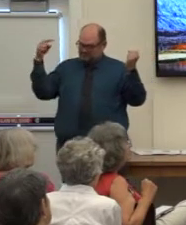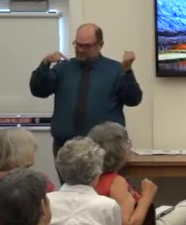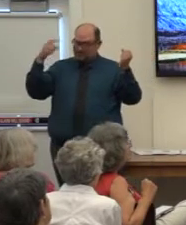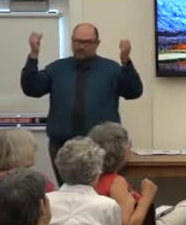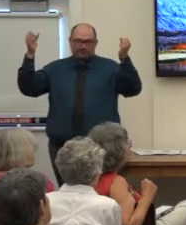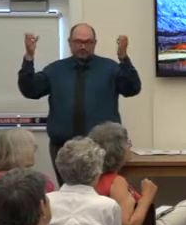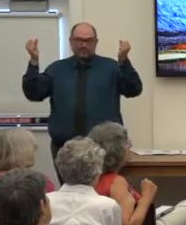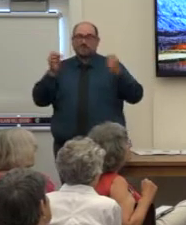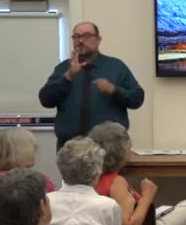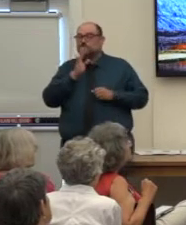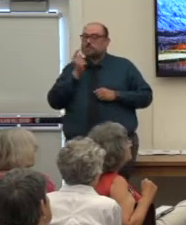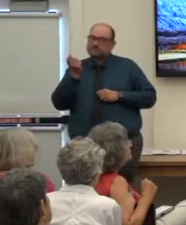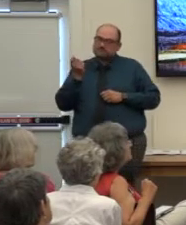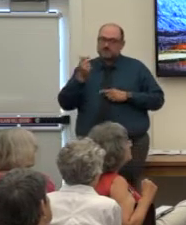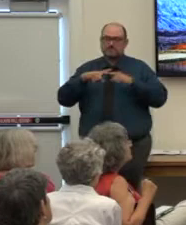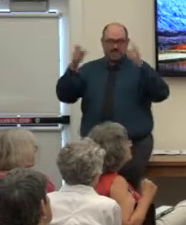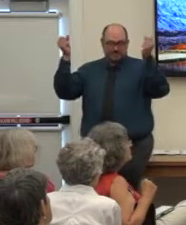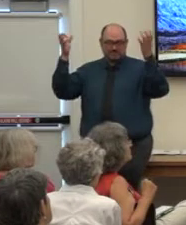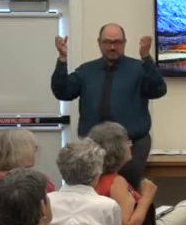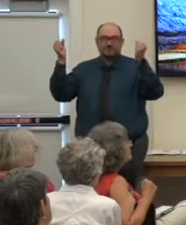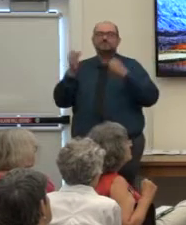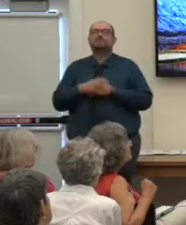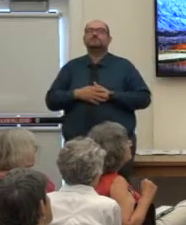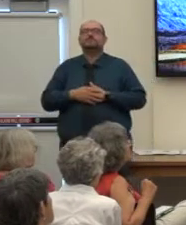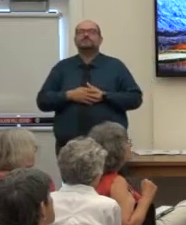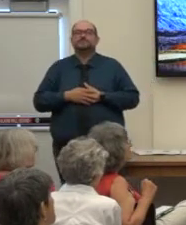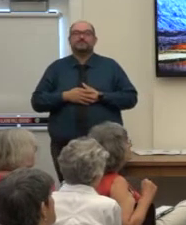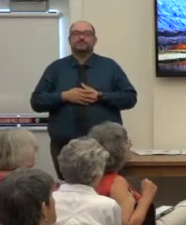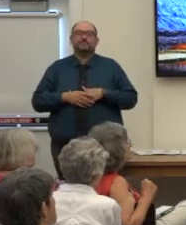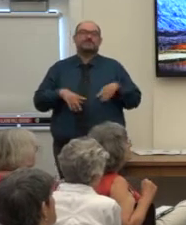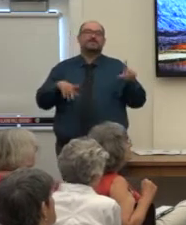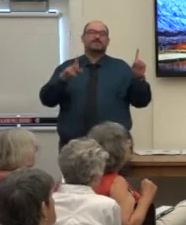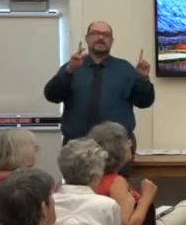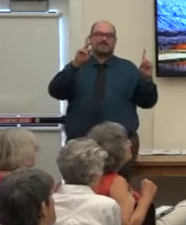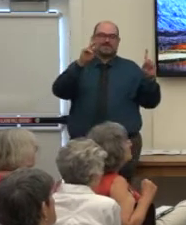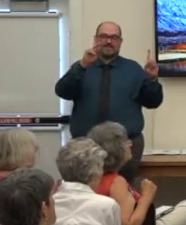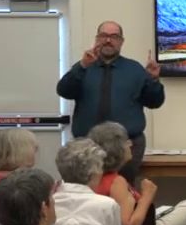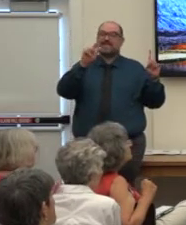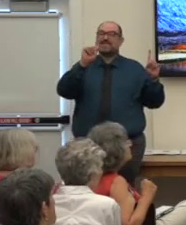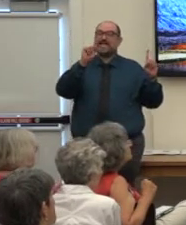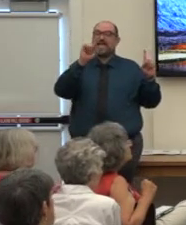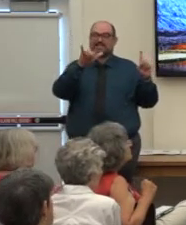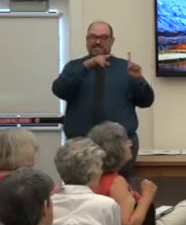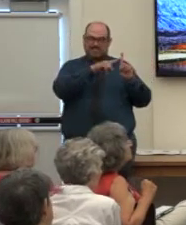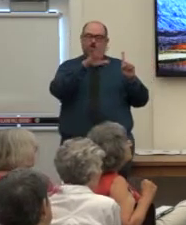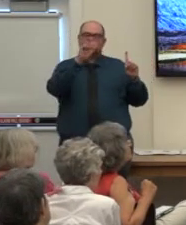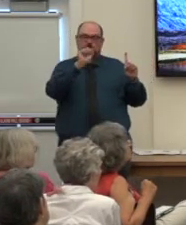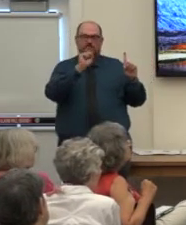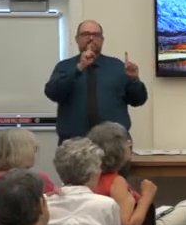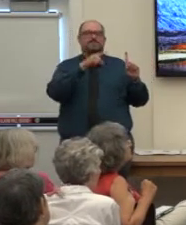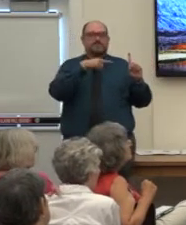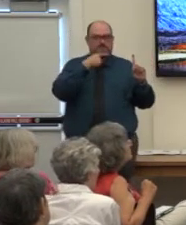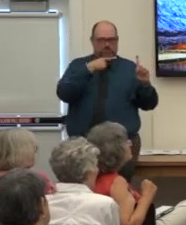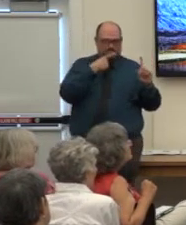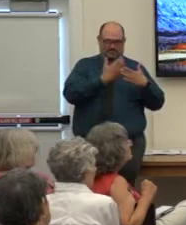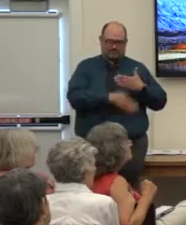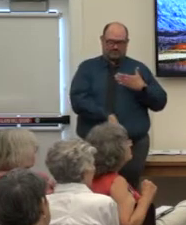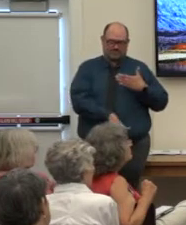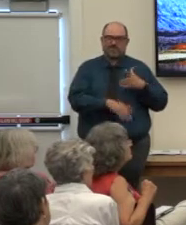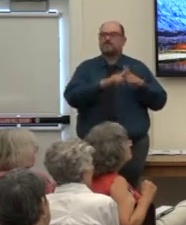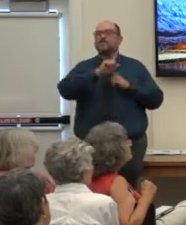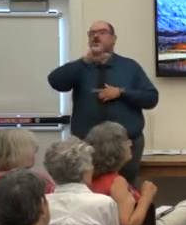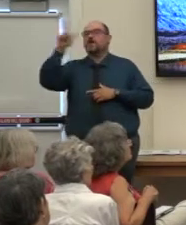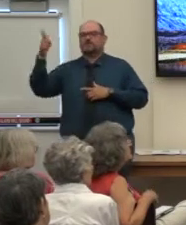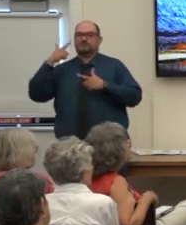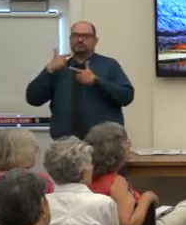actually had been born hearing and became deaf. So her most of the words she could remember, she did go